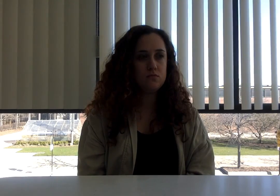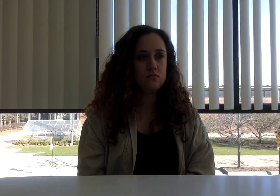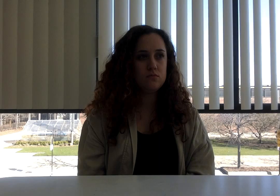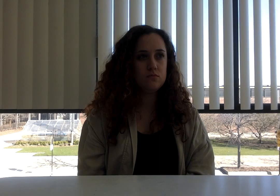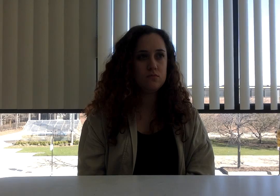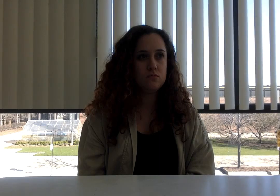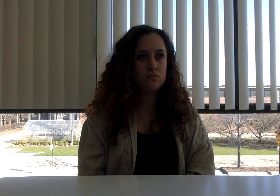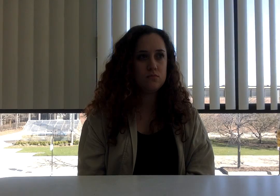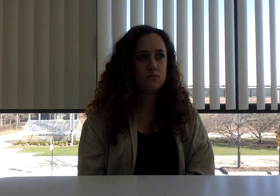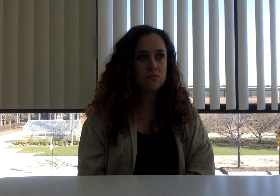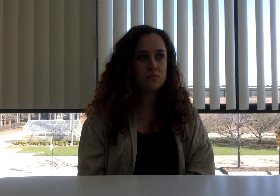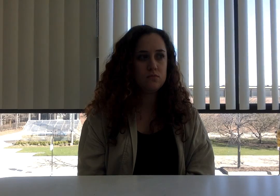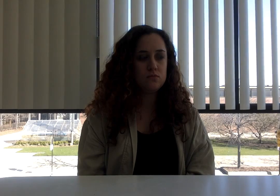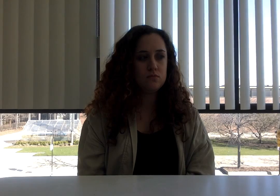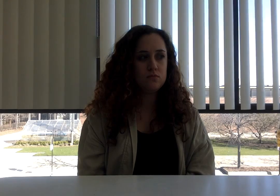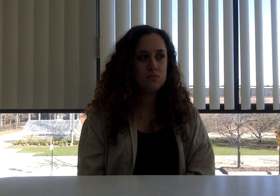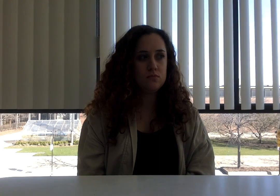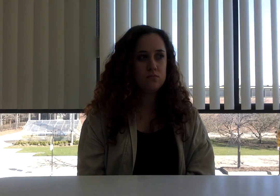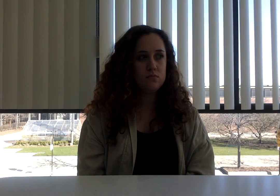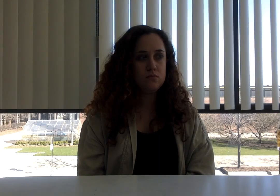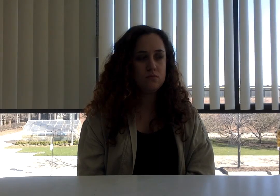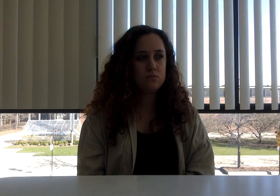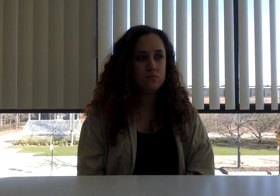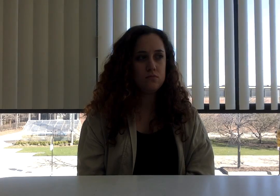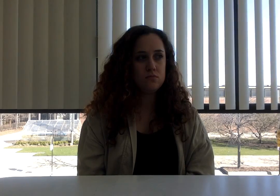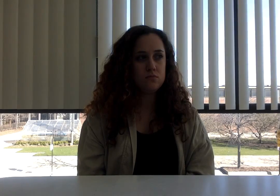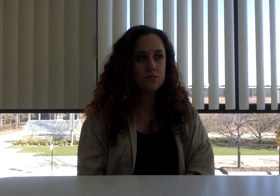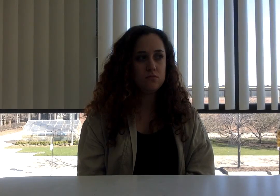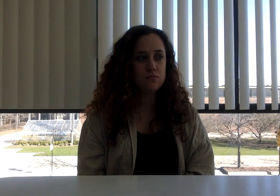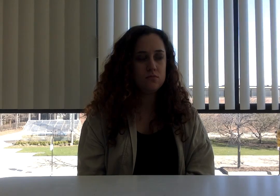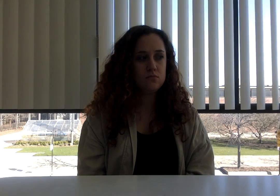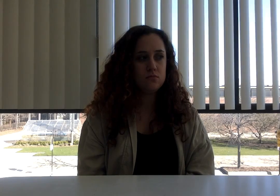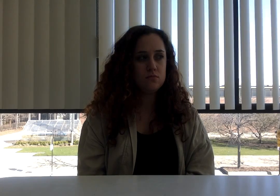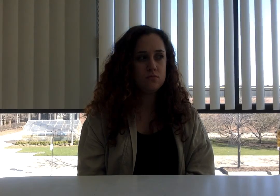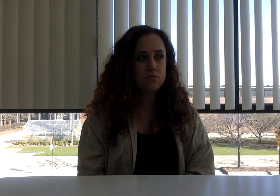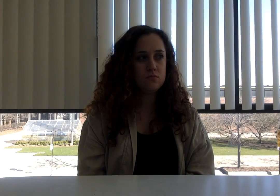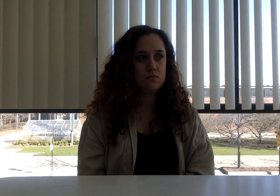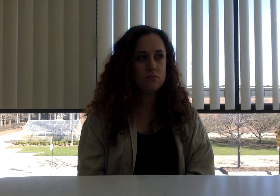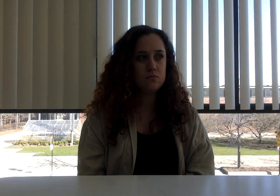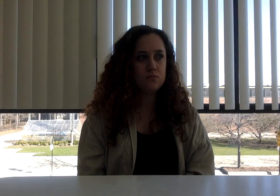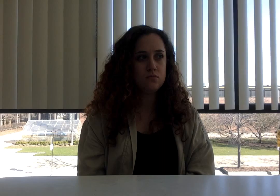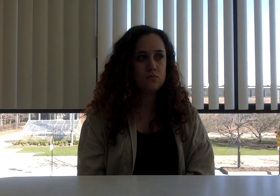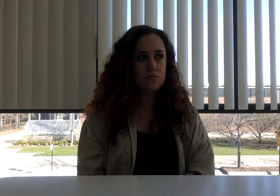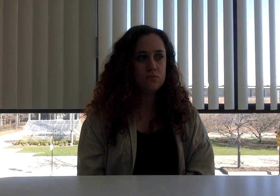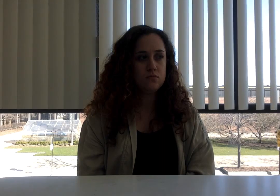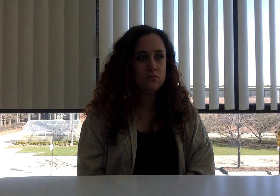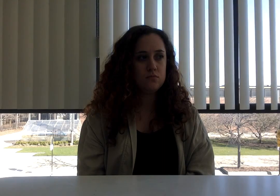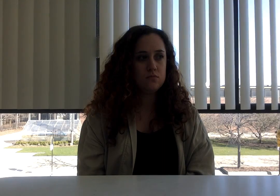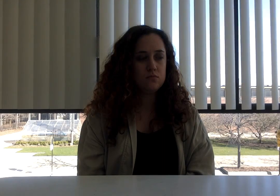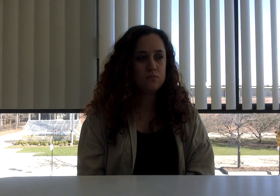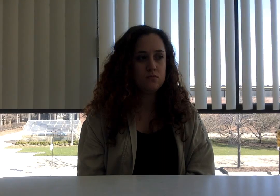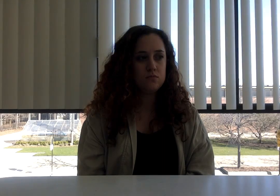so they can actually I won. 3x is negative, I 5. won. And even if you did, you gotta look at this.